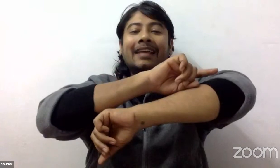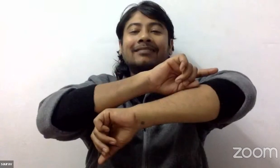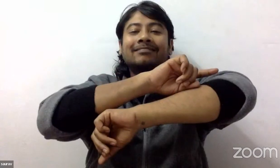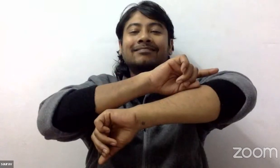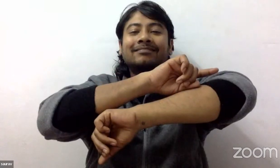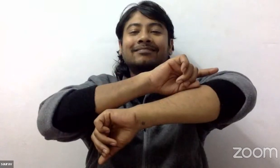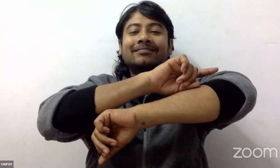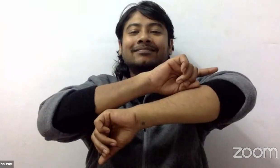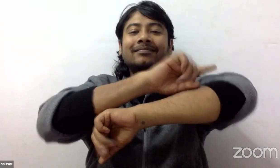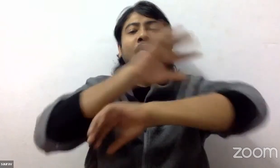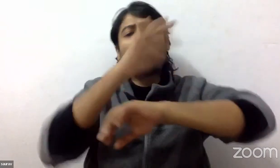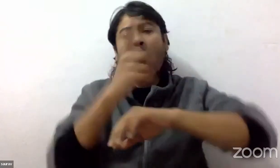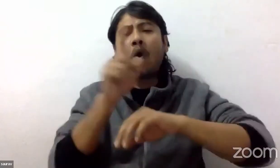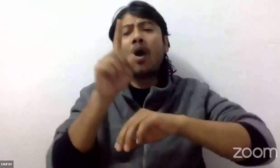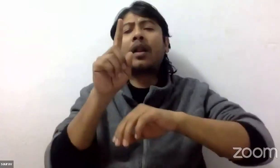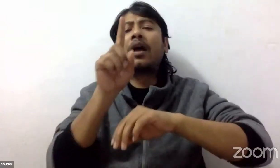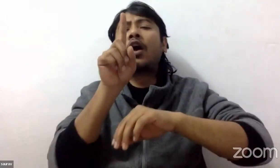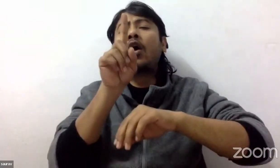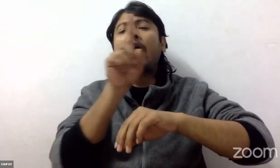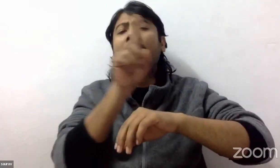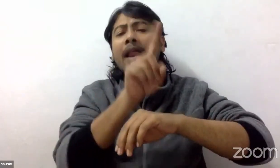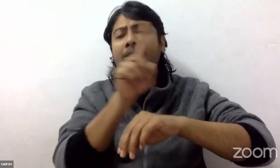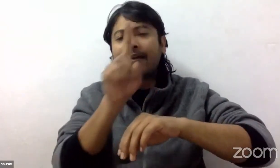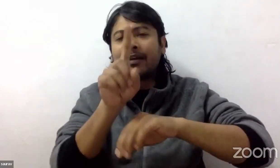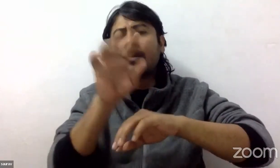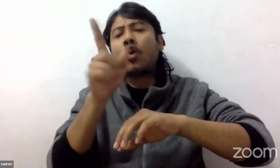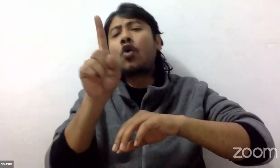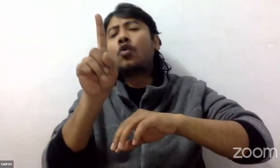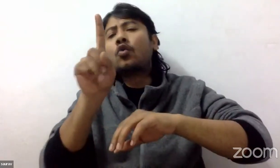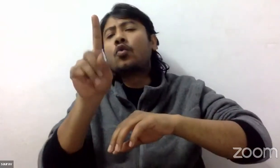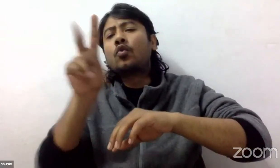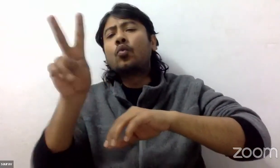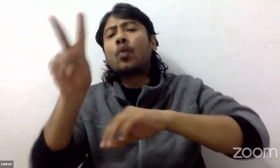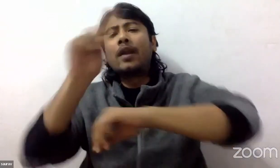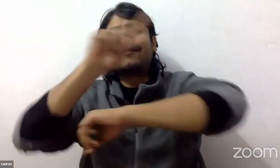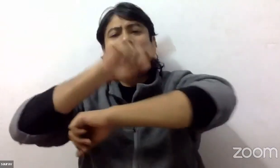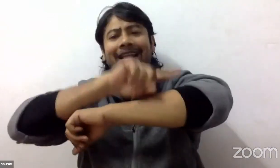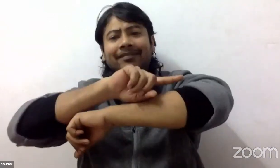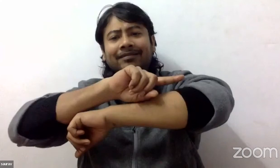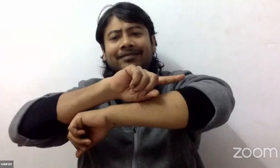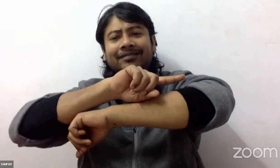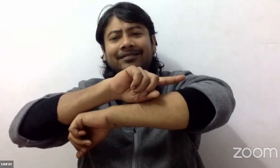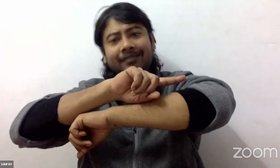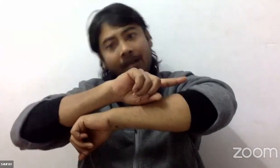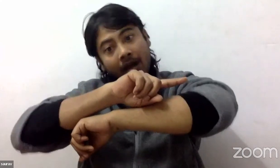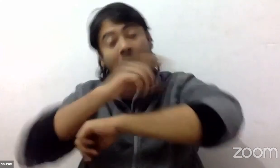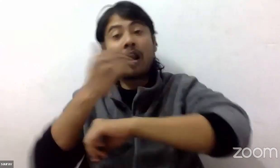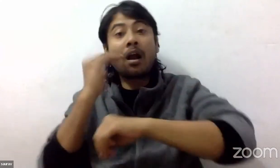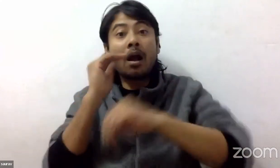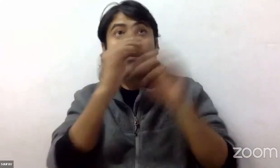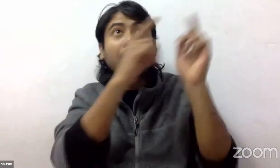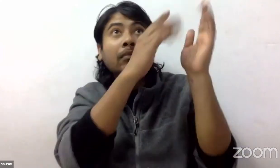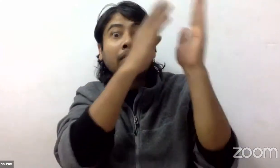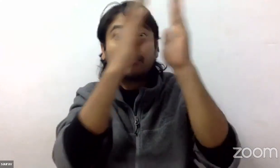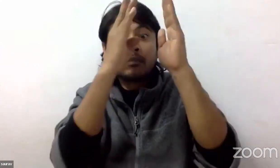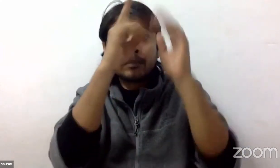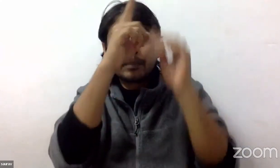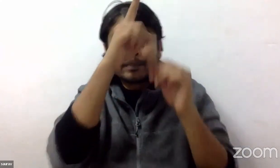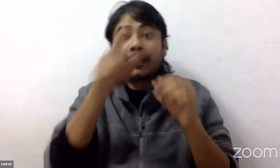see that there are big, huge tides in the ocean, on the 10th and the 11th day, as it